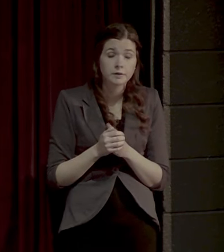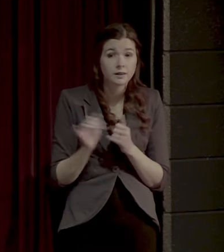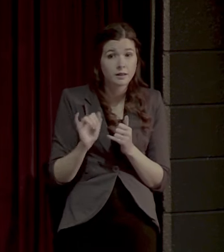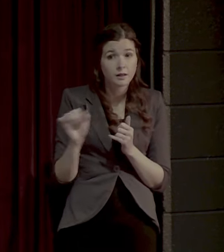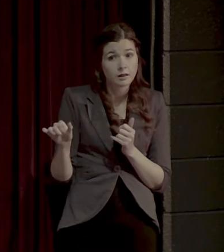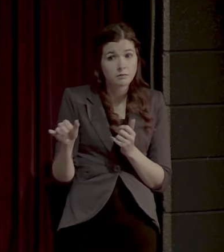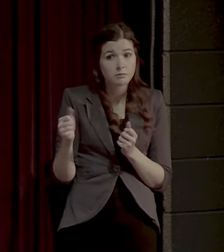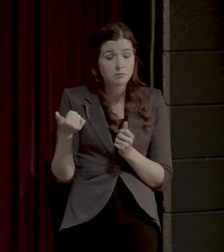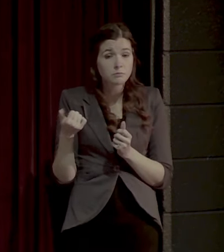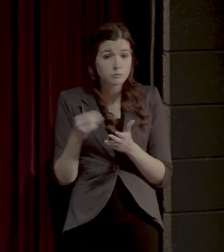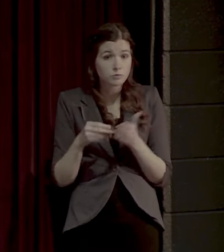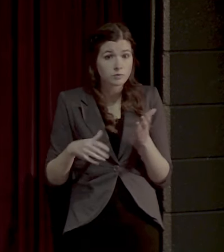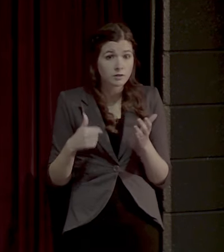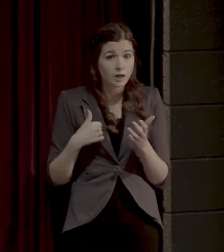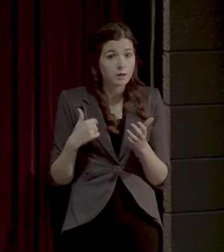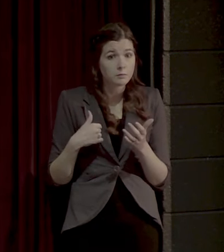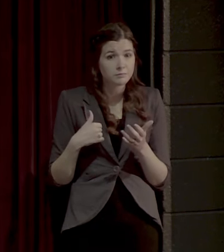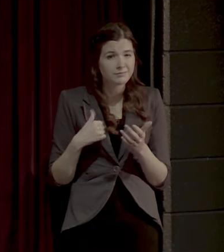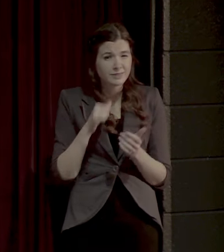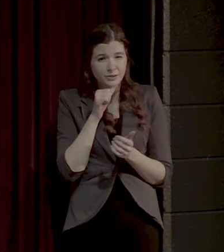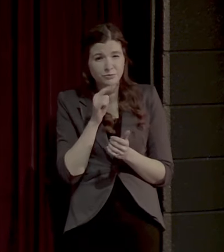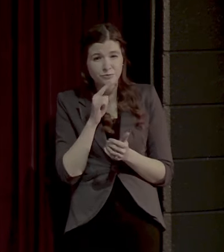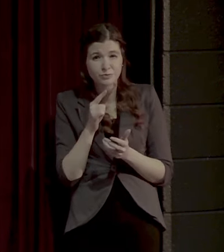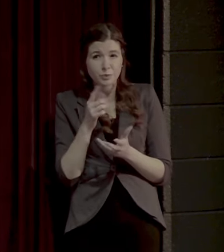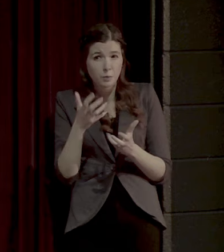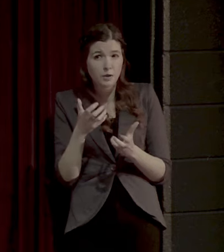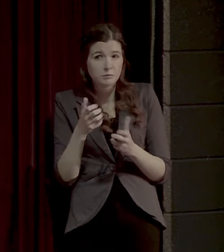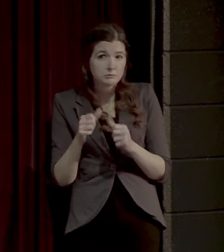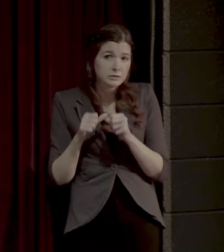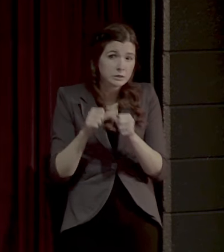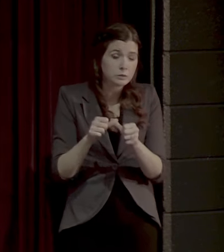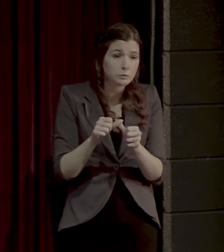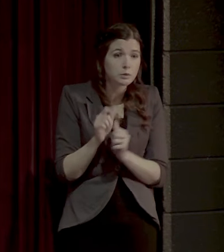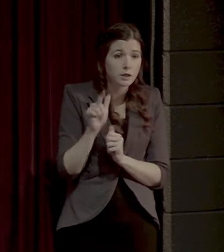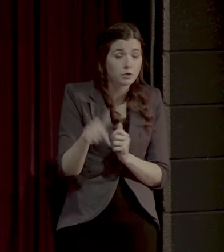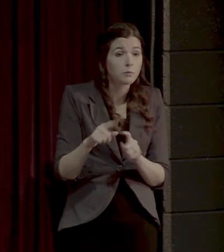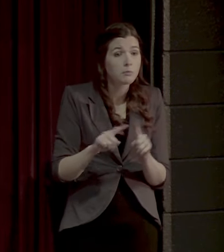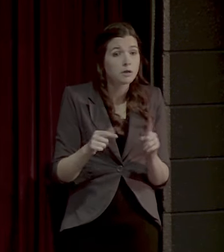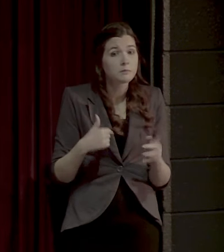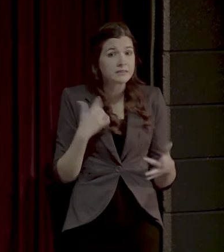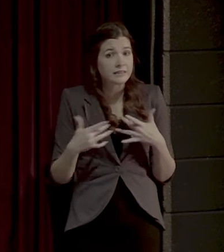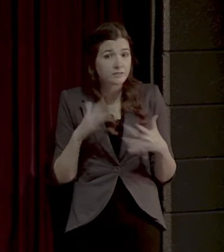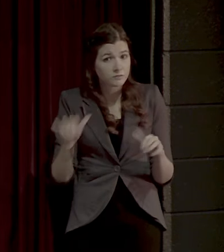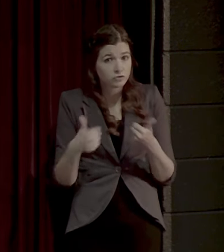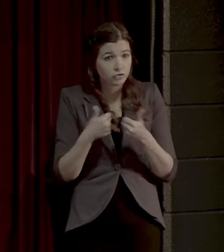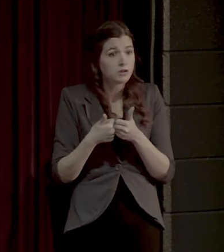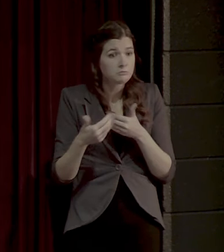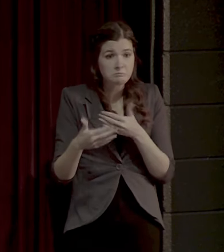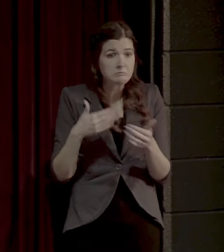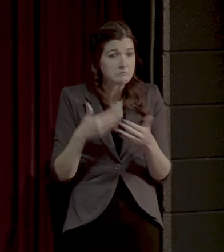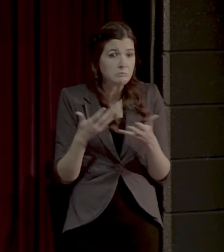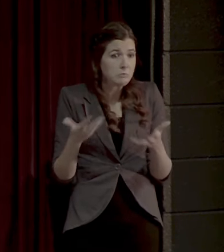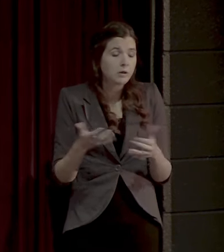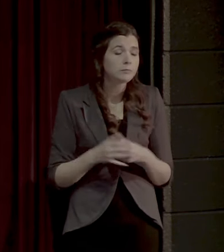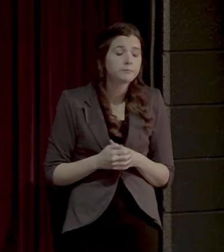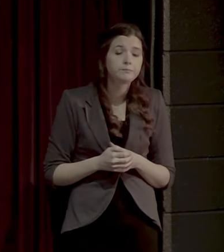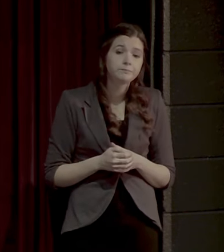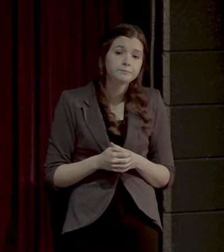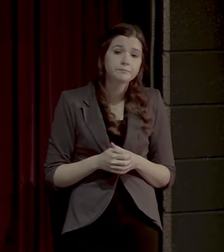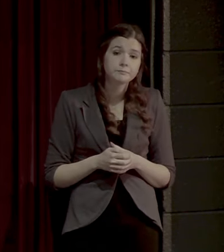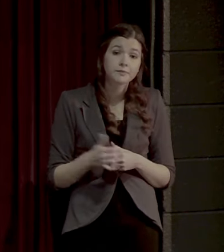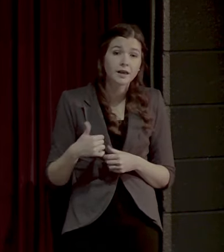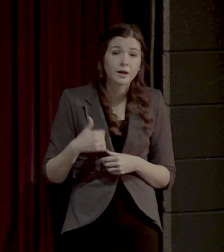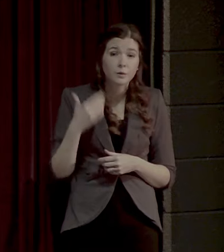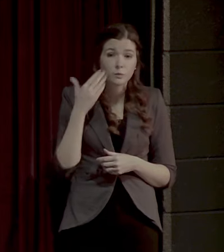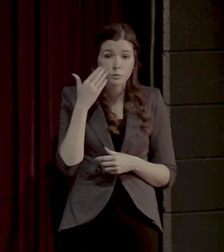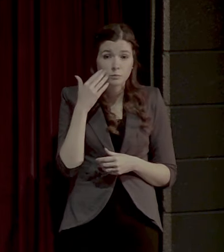and like a lot of students, I'm still unsure about what I'd like to do in the future, but look forward to the challenge, whatever that may be. I